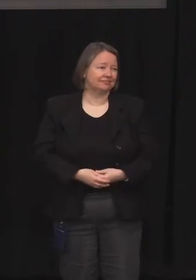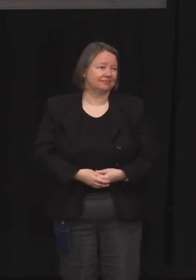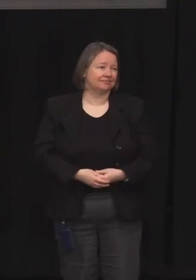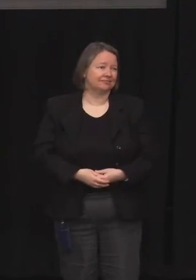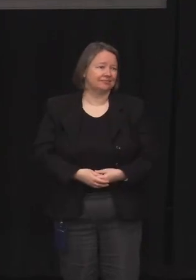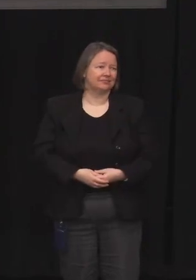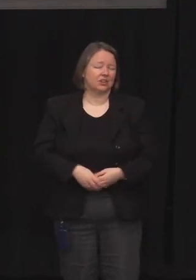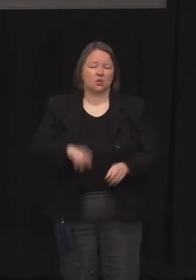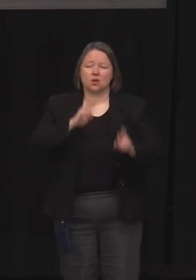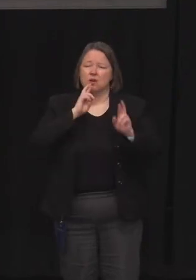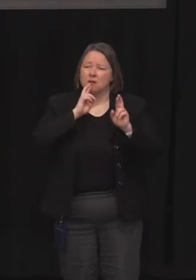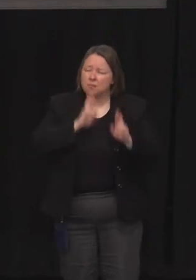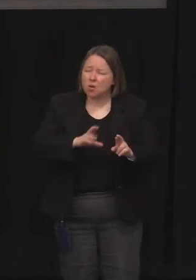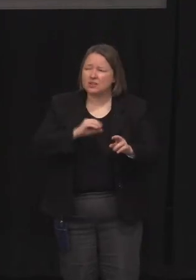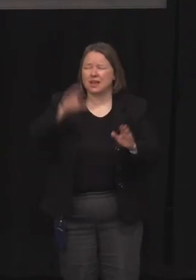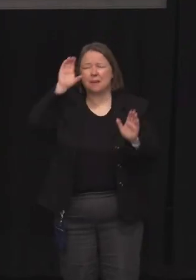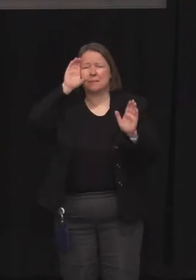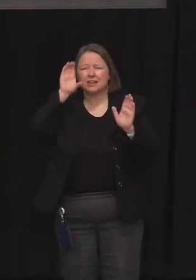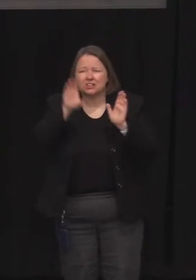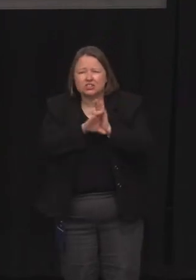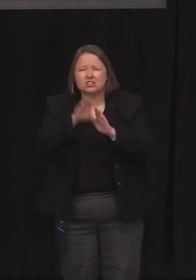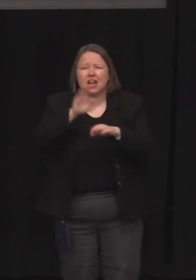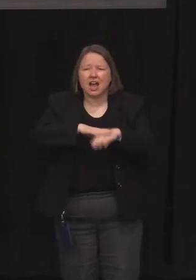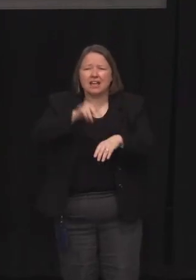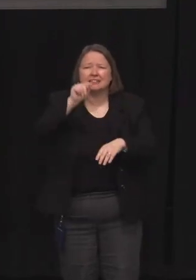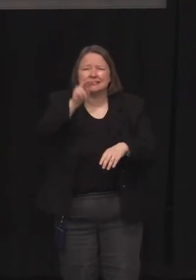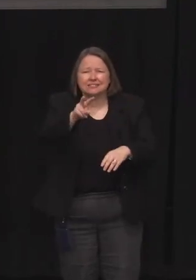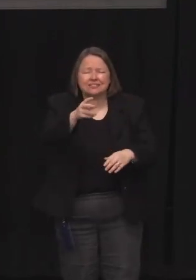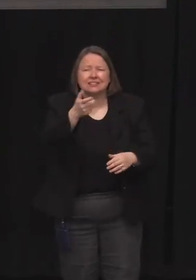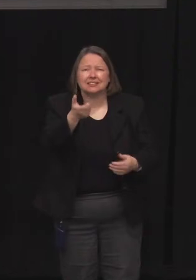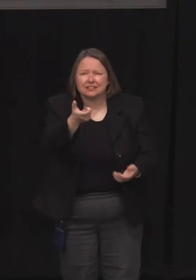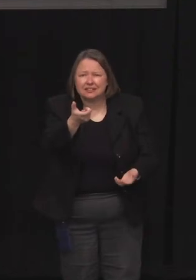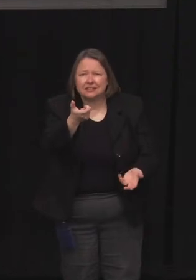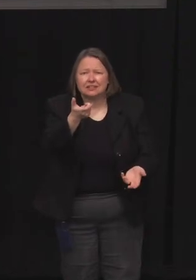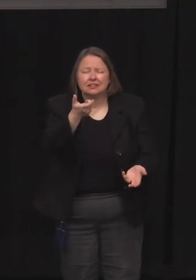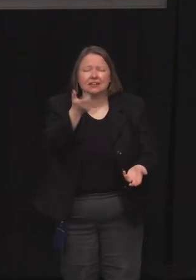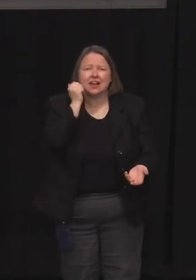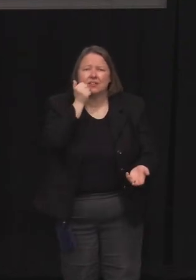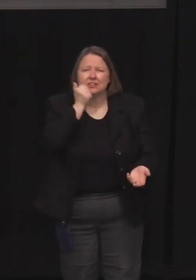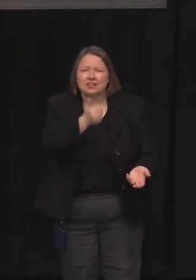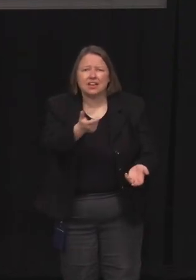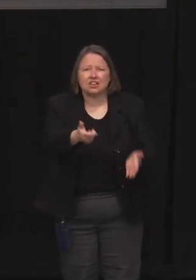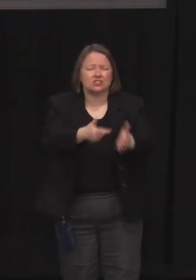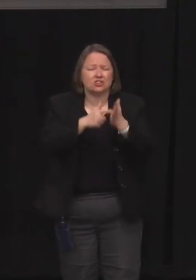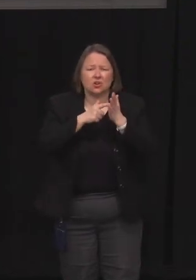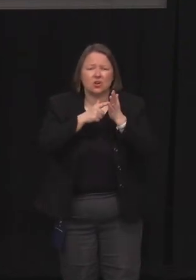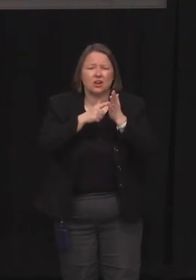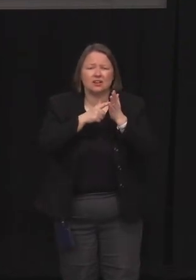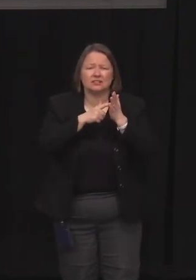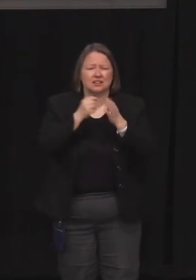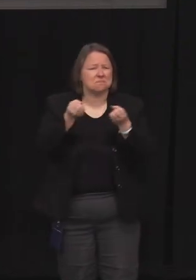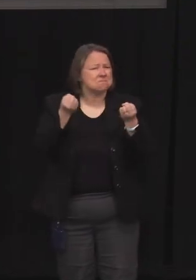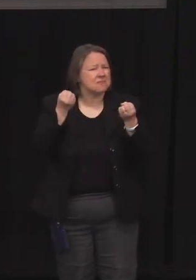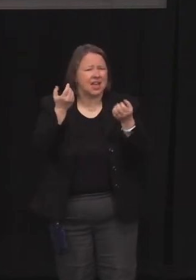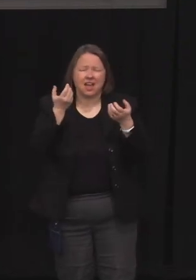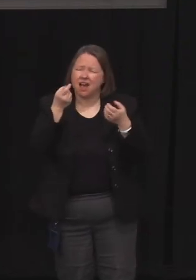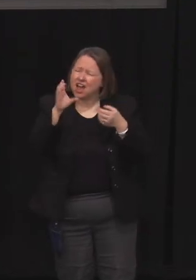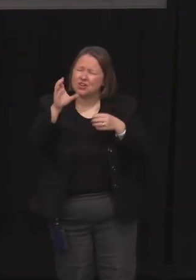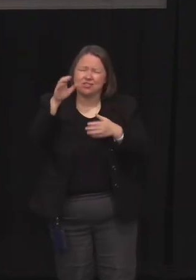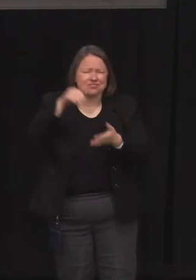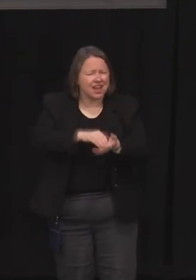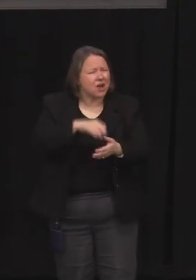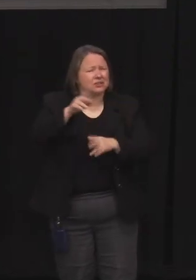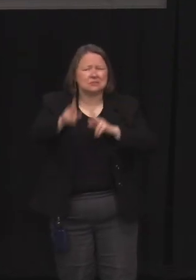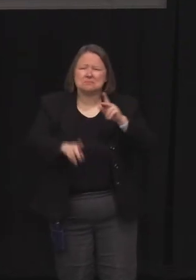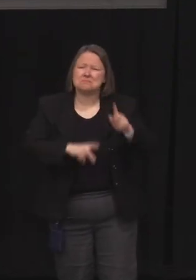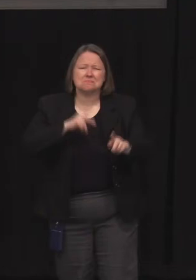The reports and the pictures that fill our television screens each day report on the desperate plight of hundreds of thousands of